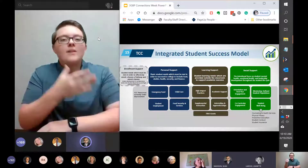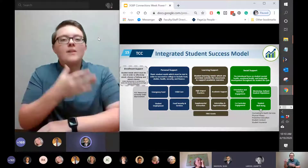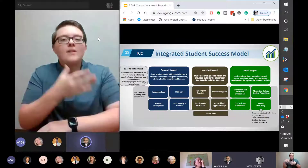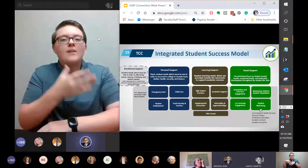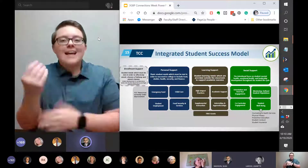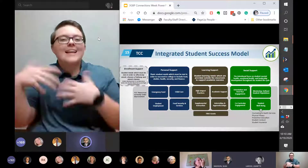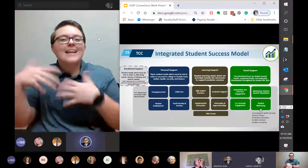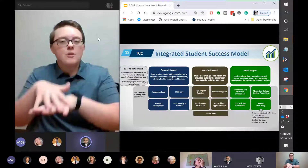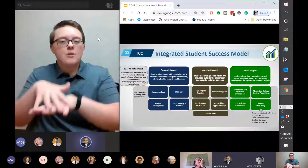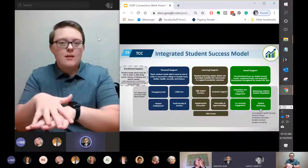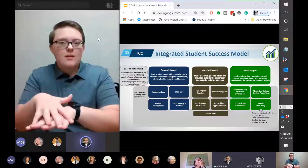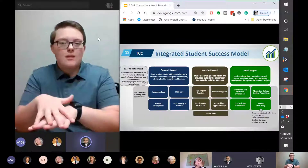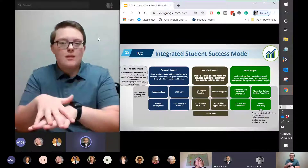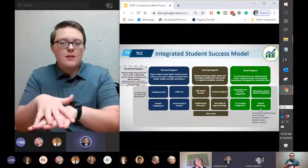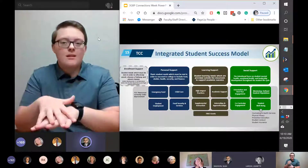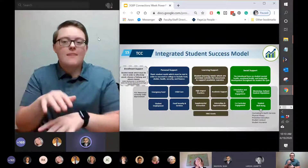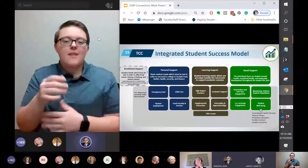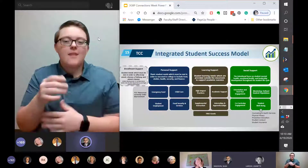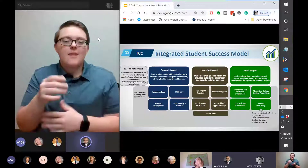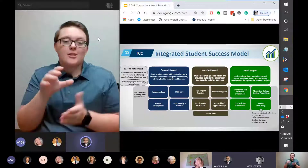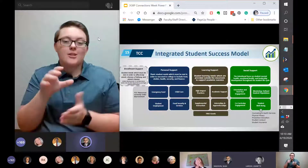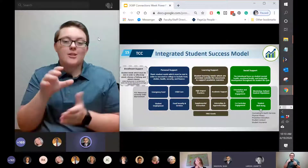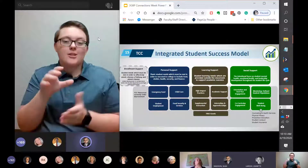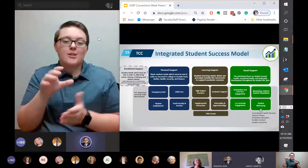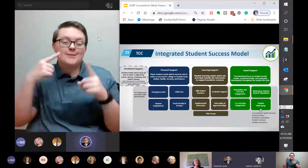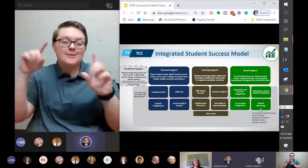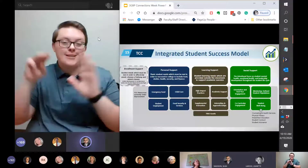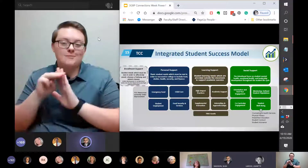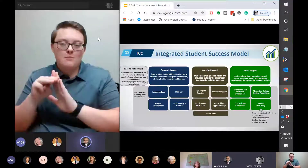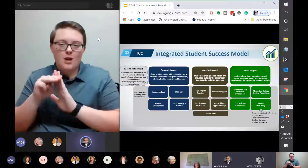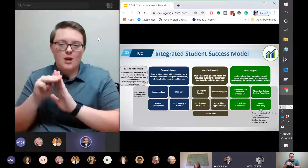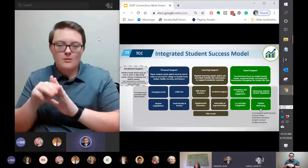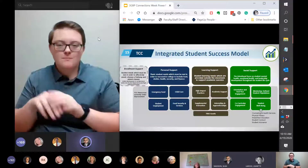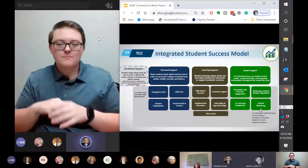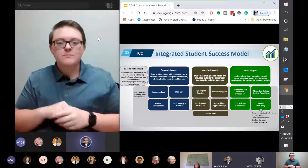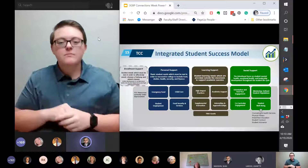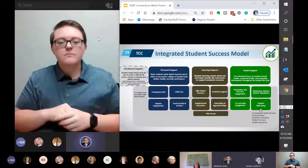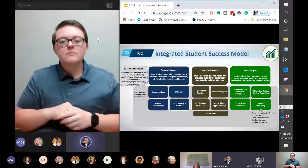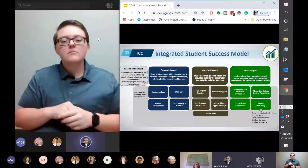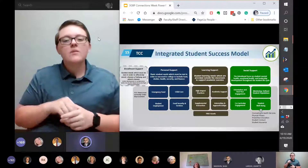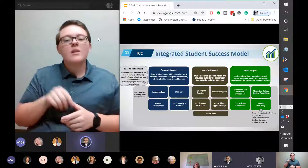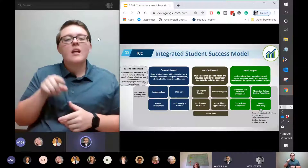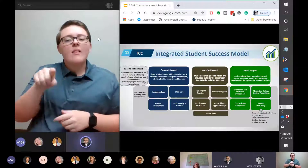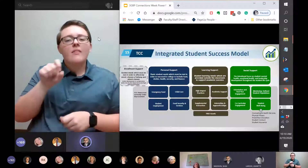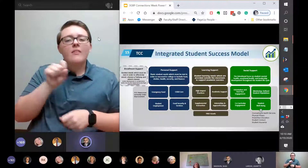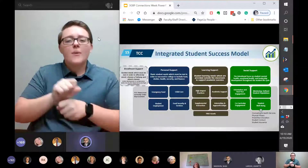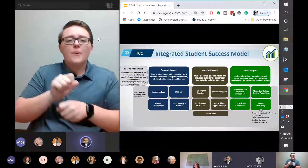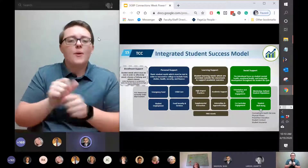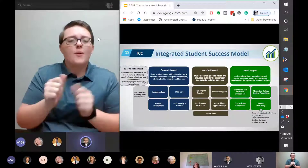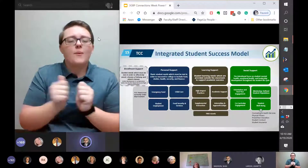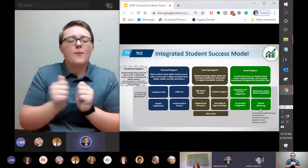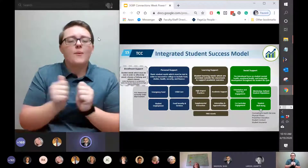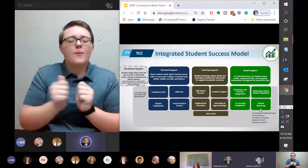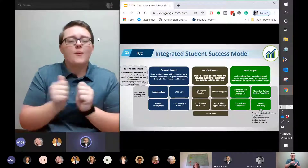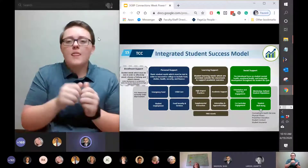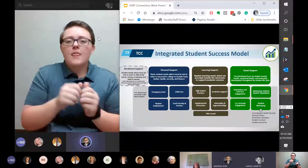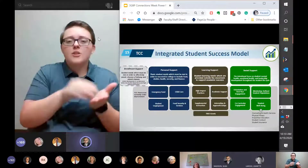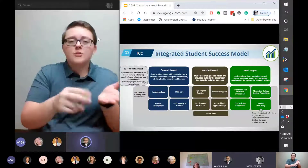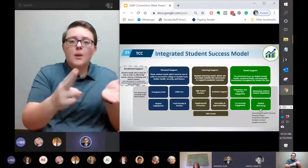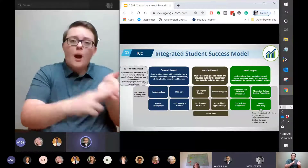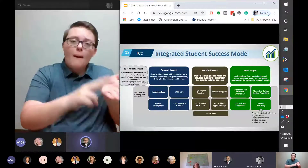success model. The student experience principal is working in the areas of student onboarding, admissions and